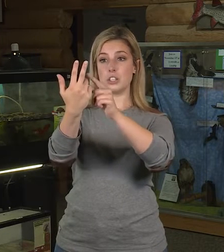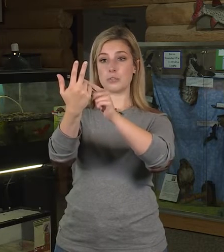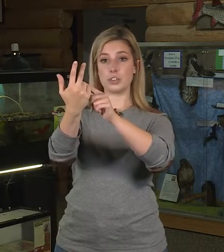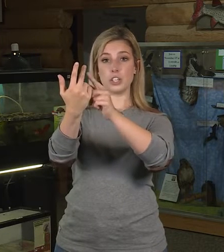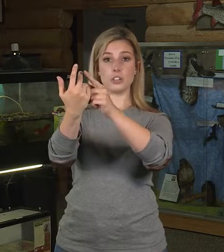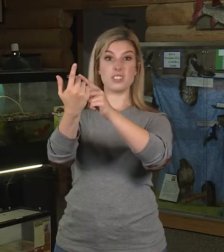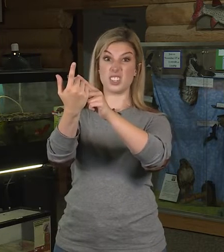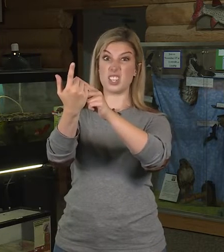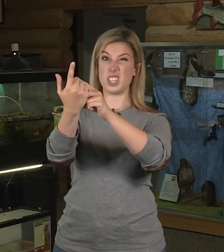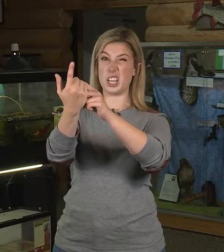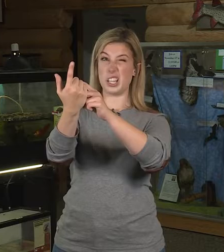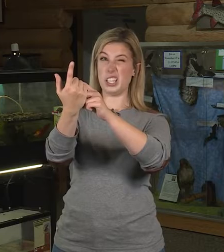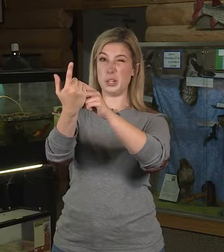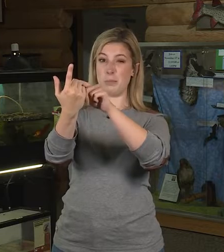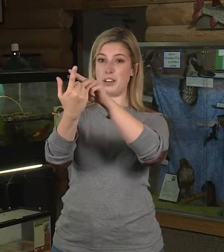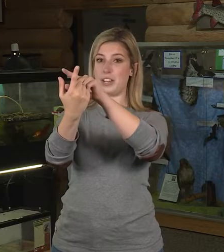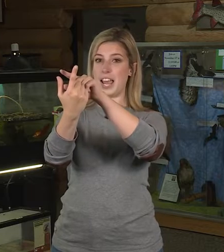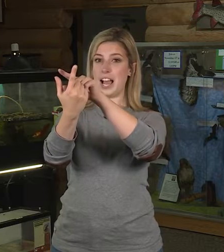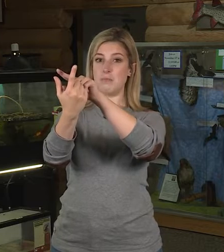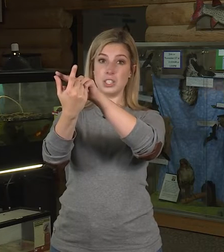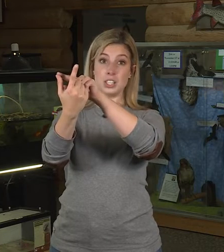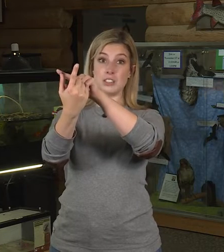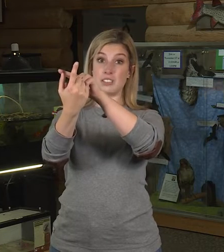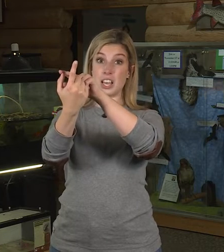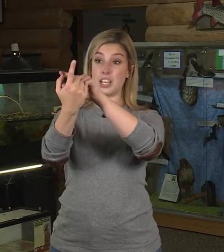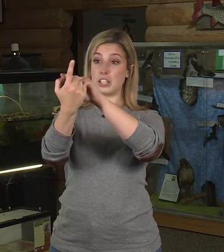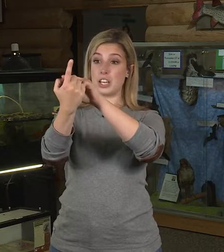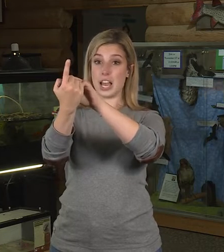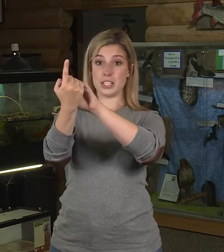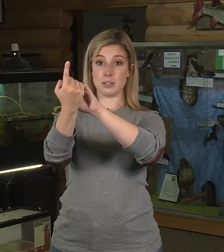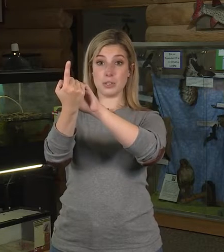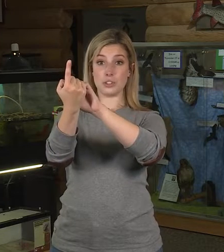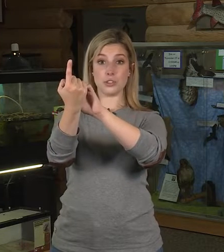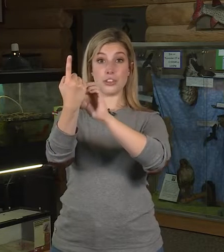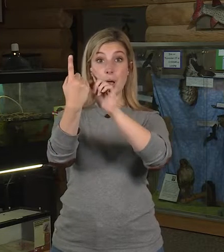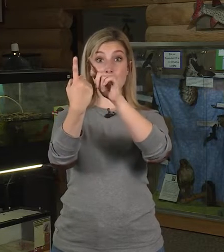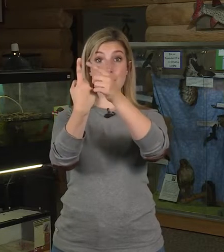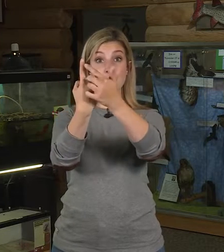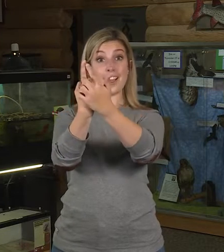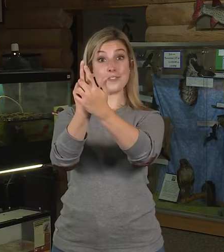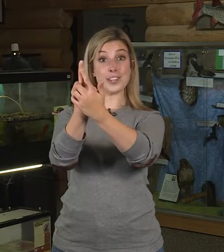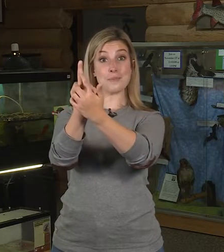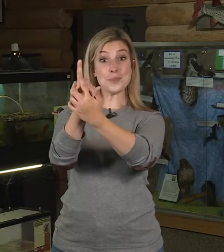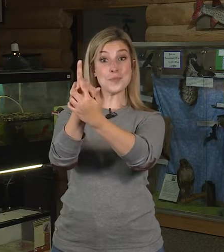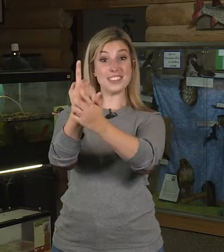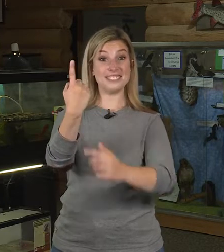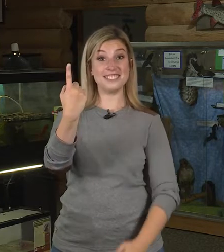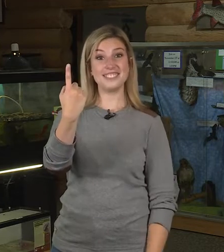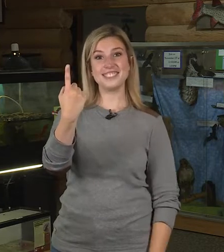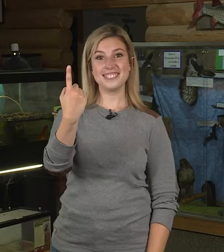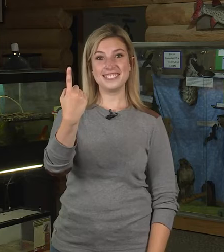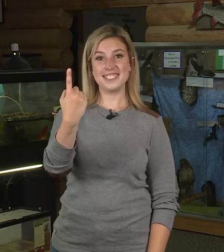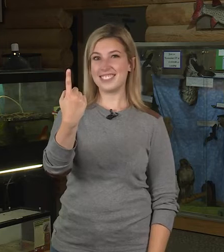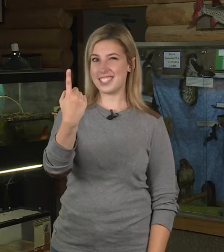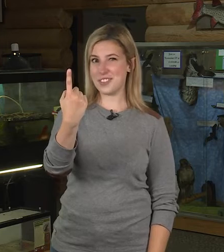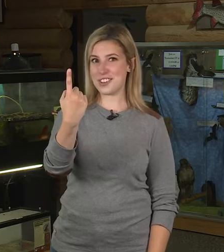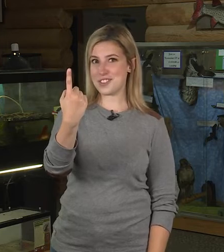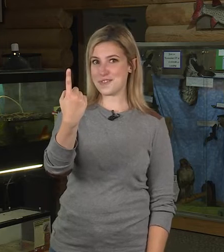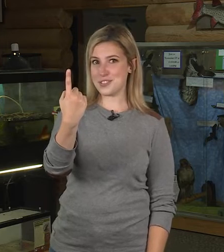these fingers. They're going to take a little bit of a nap. Say goodnight to Mr. Thumb, and we have the number 1. Do you think you can